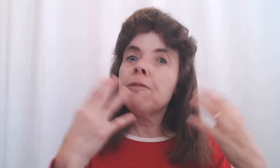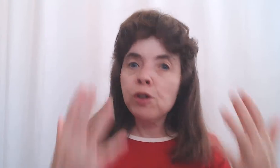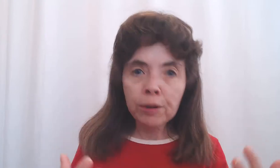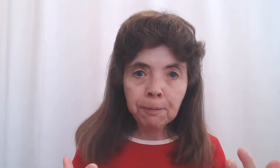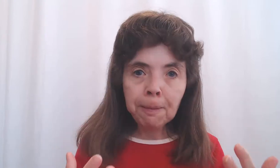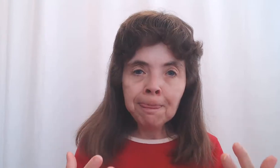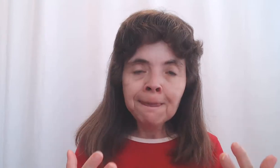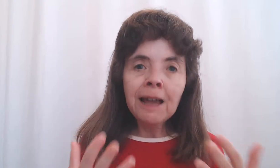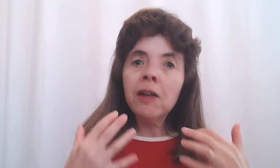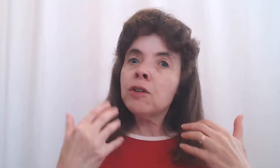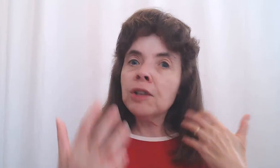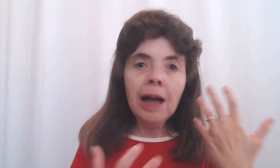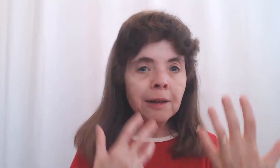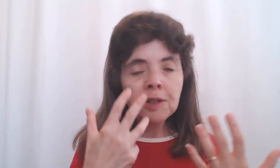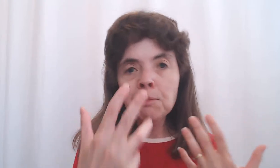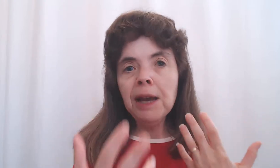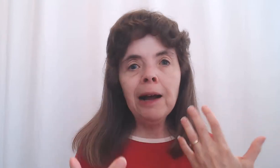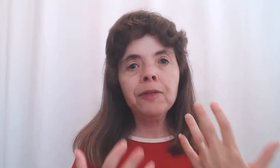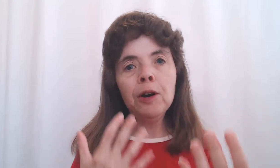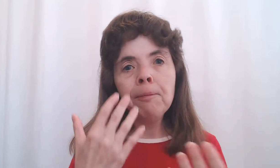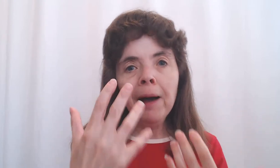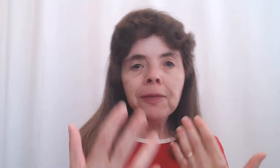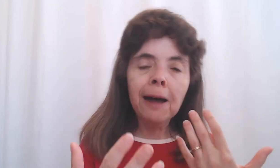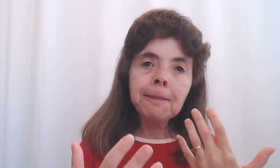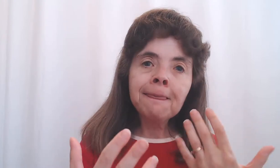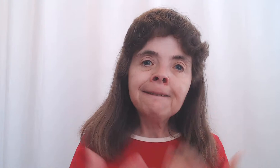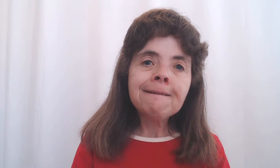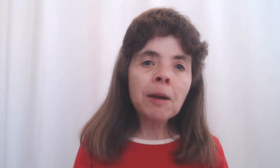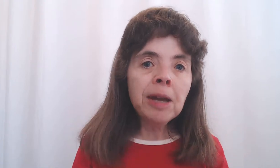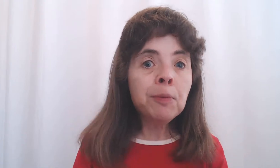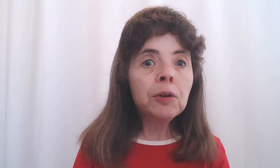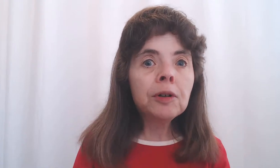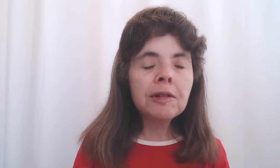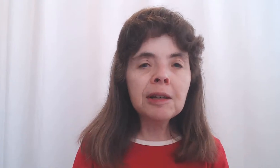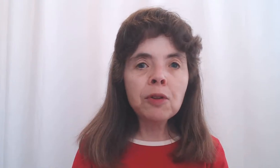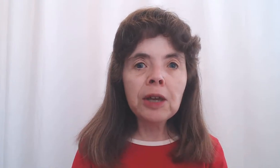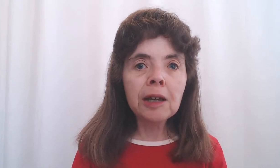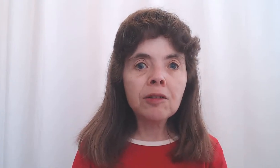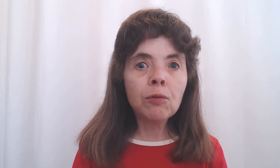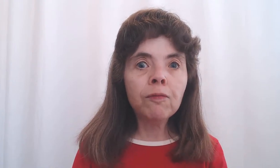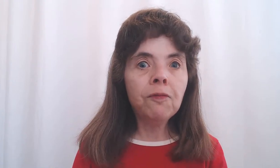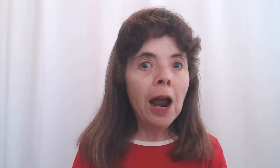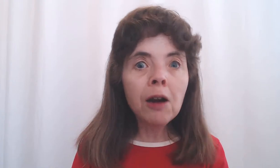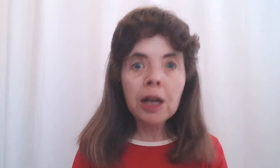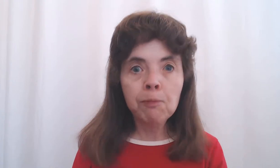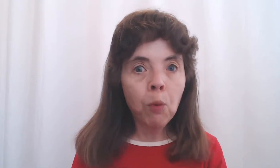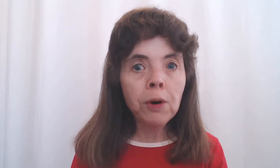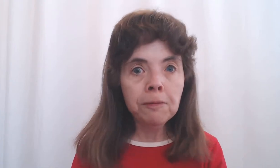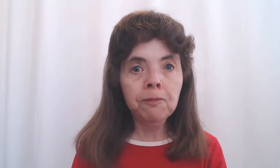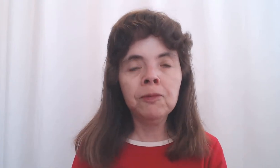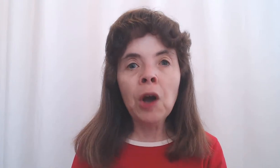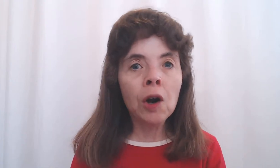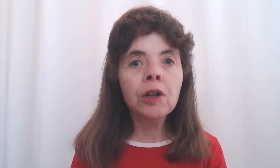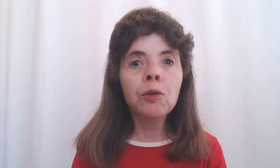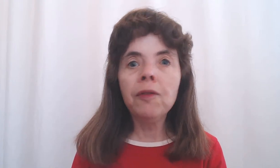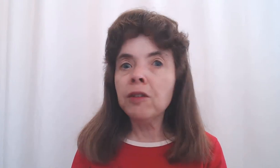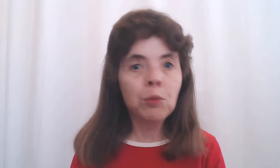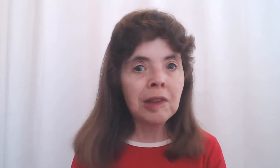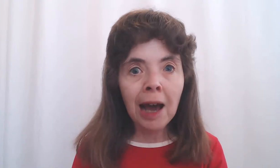a vision. And there's a lot of debate out there about that. Some people seem to think it's very important to argue that this was not